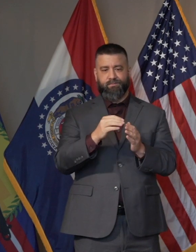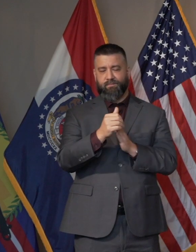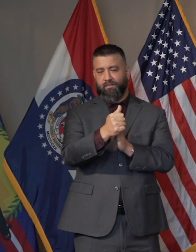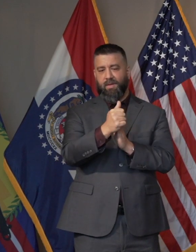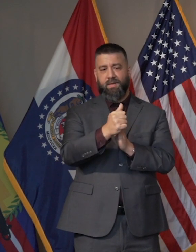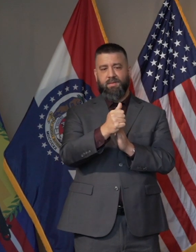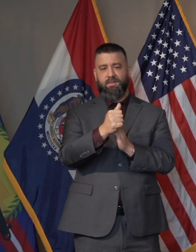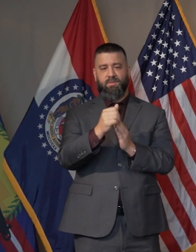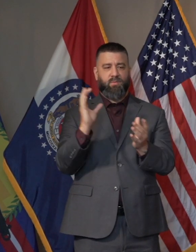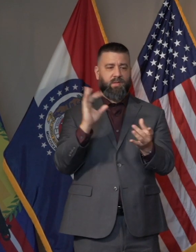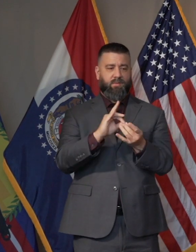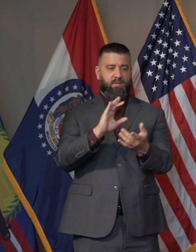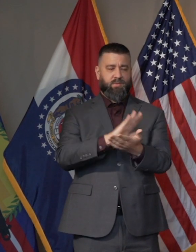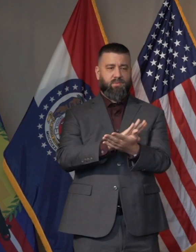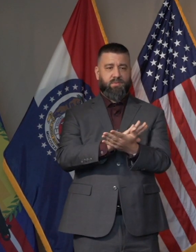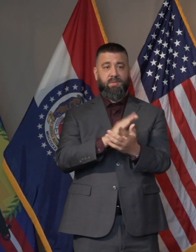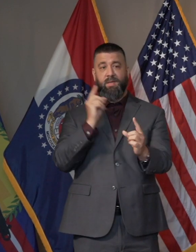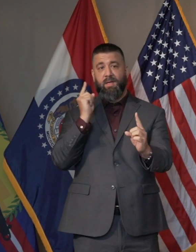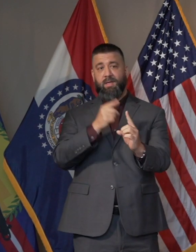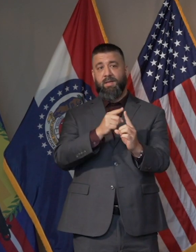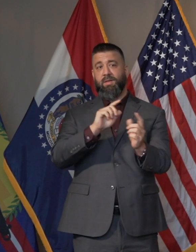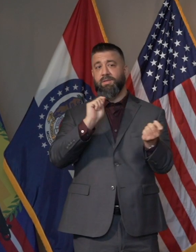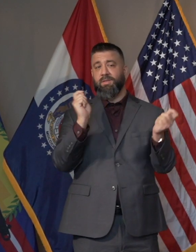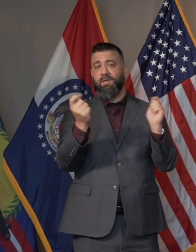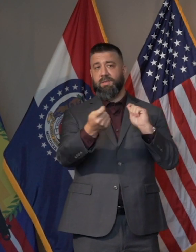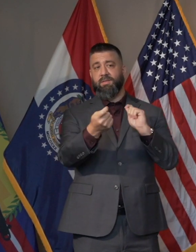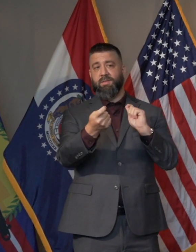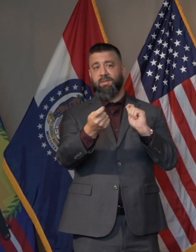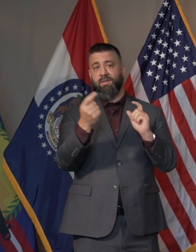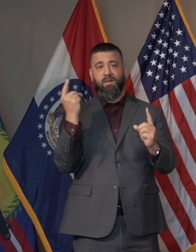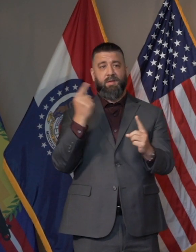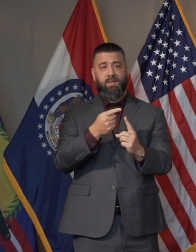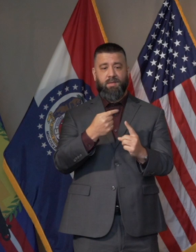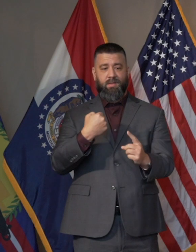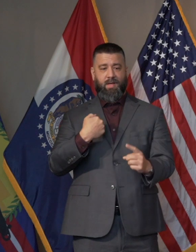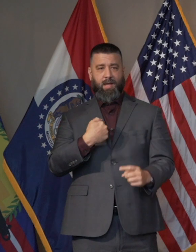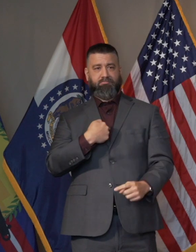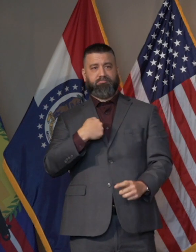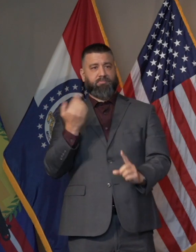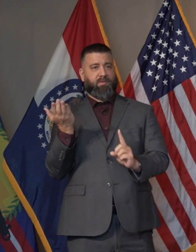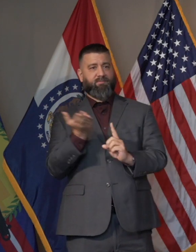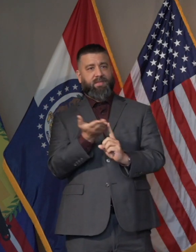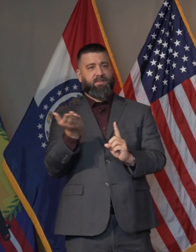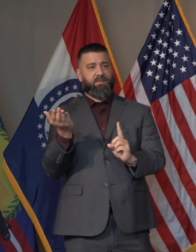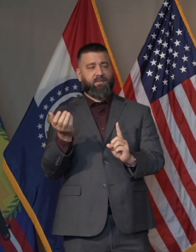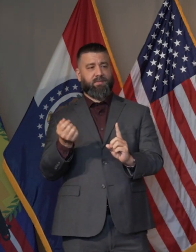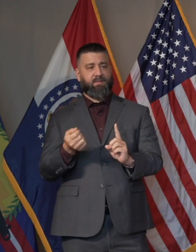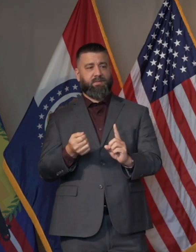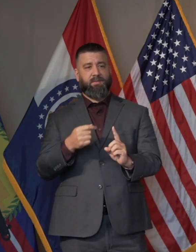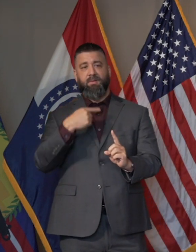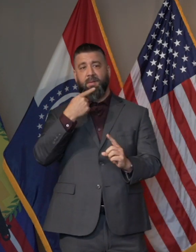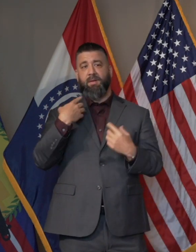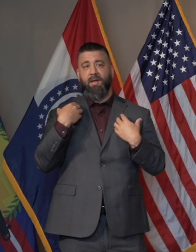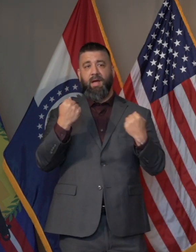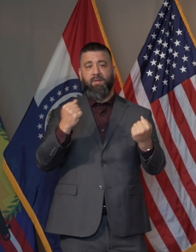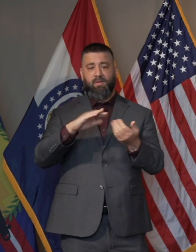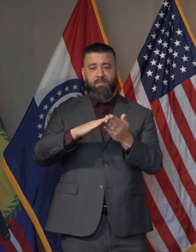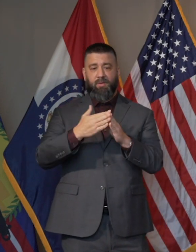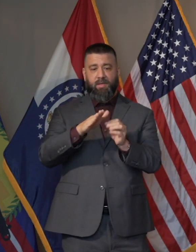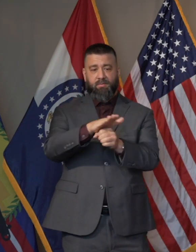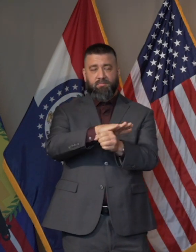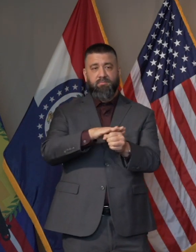public schools until that changes, or until we're convinced that the public health